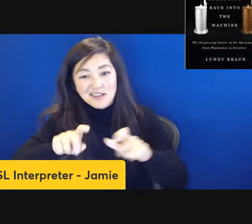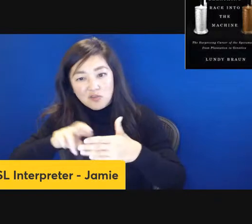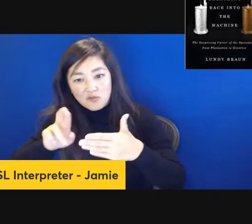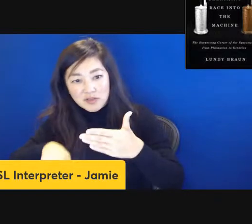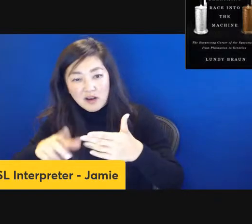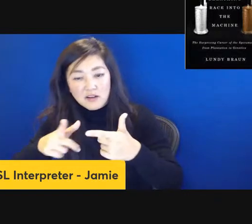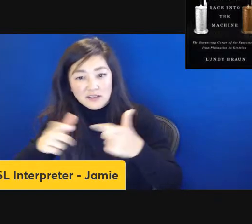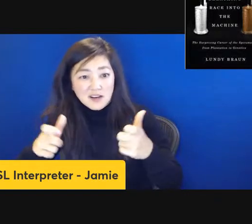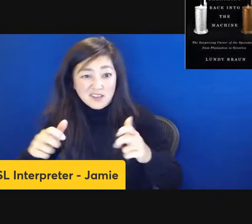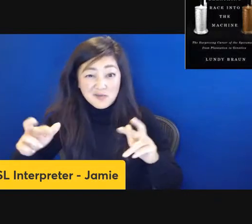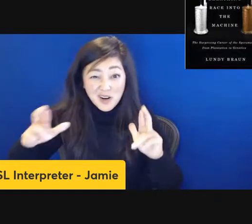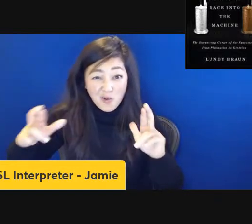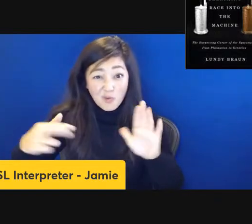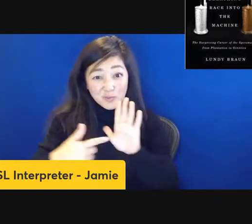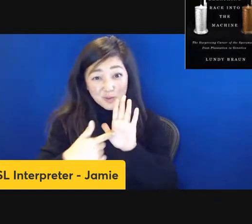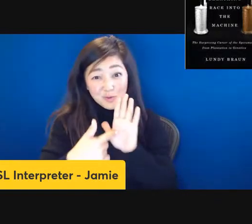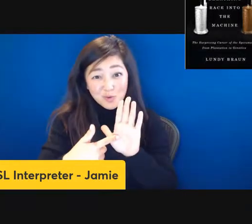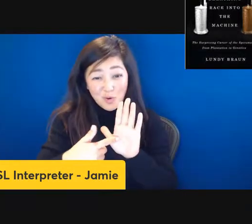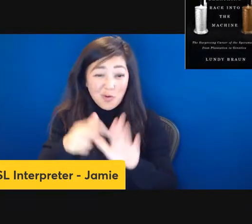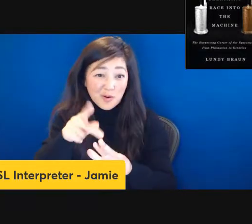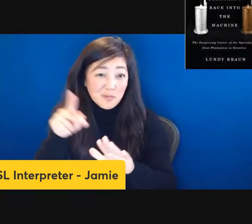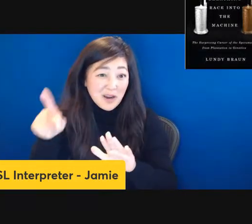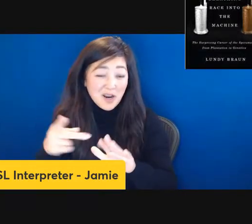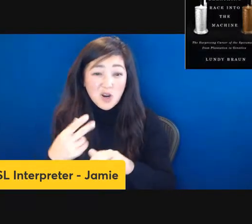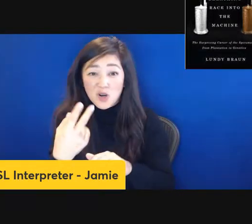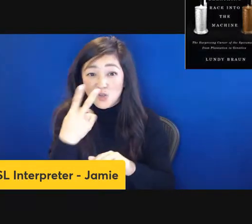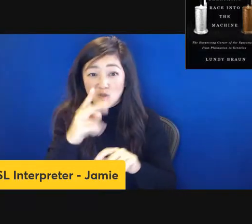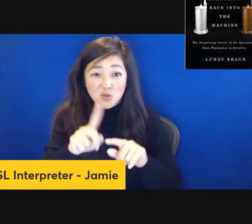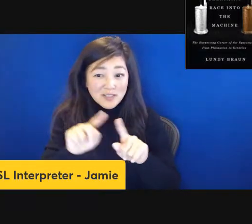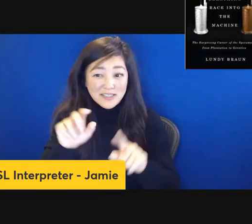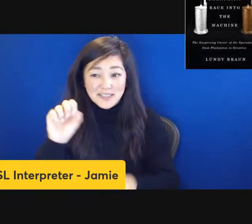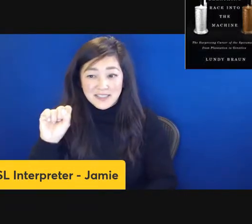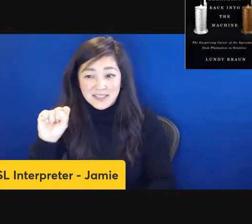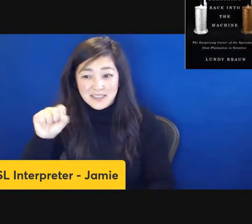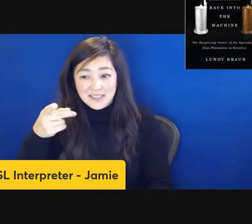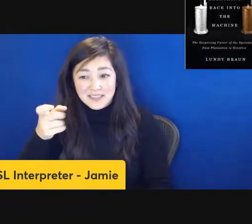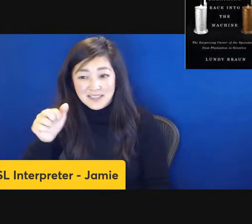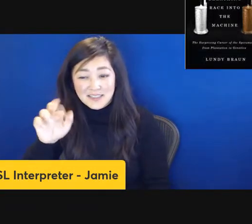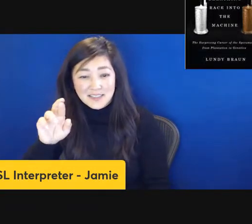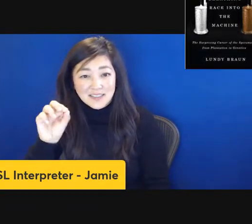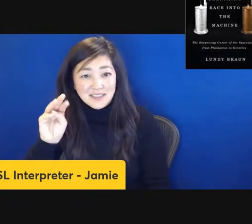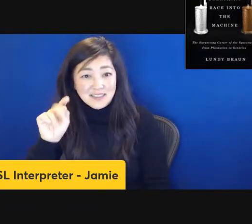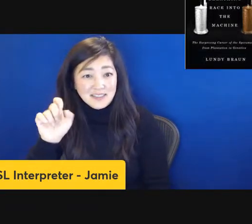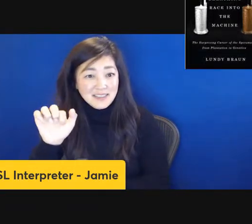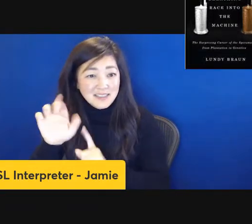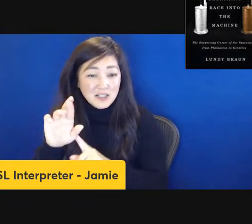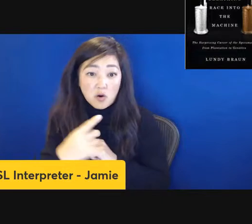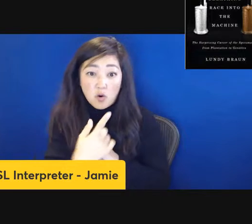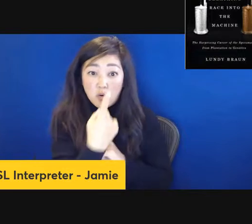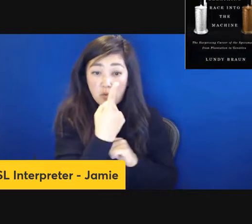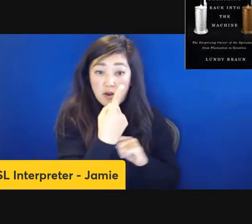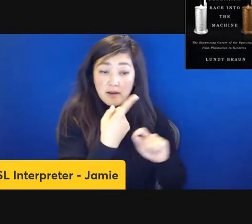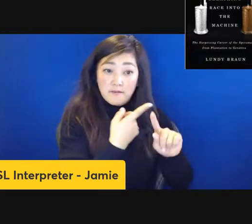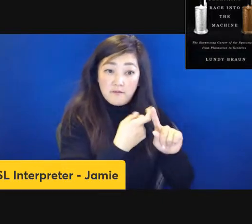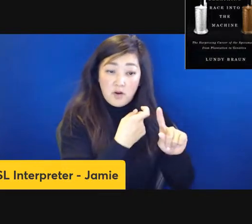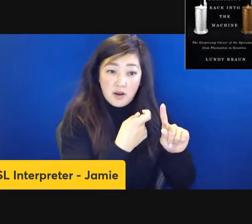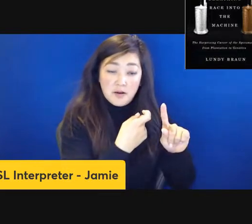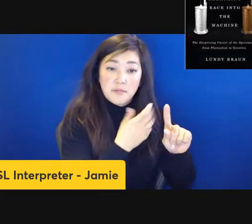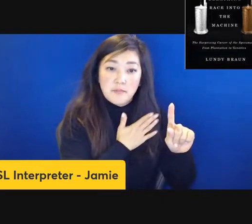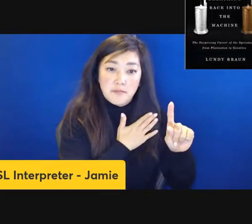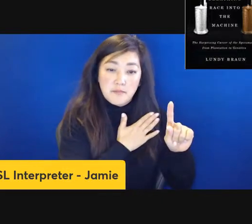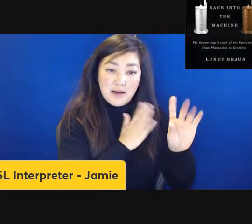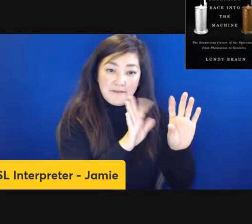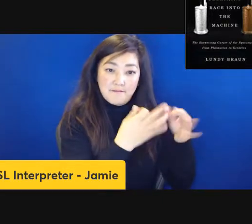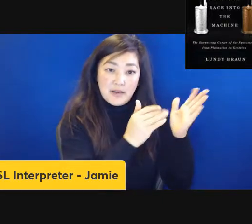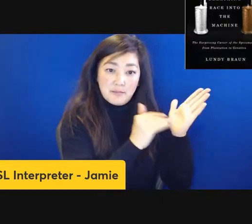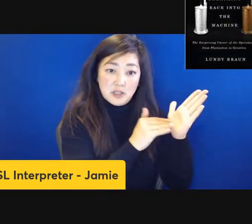hope to show in the slide were two different spirometers. One was from my primary physician's office,